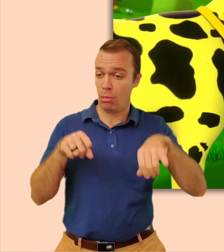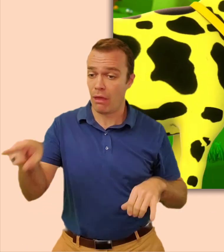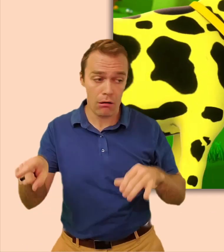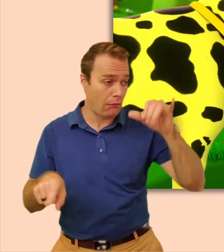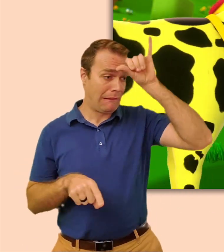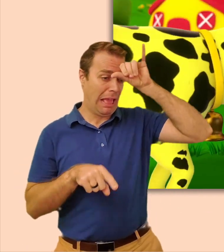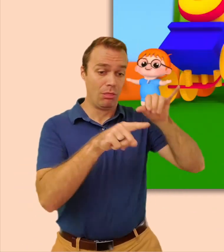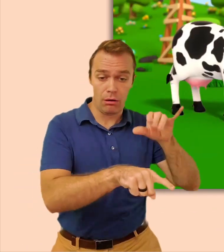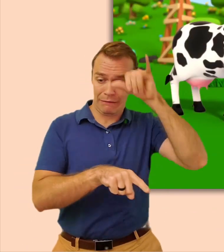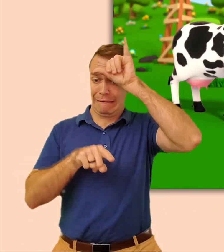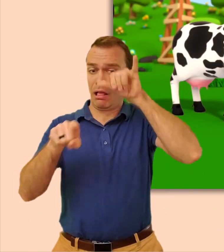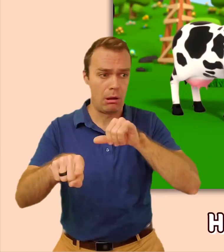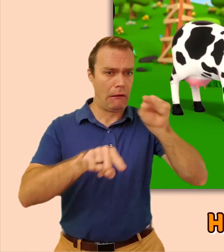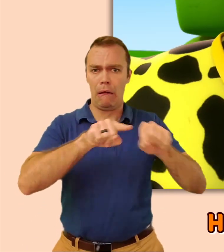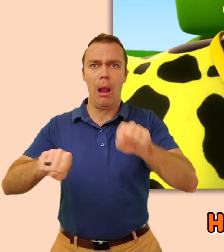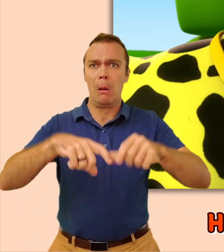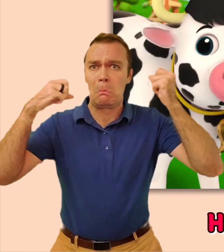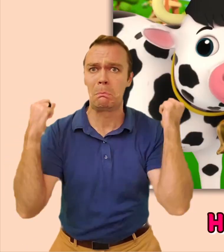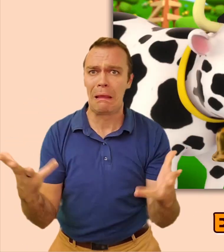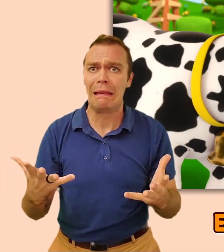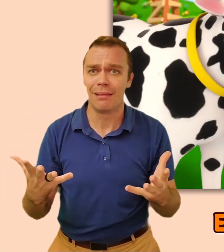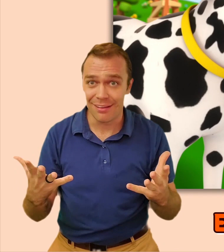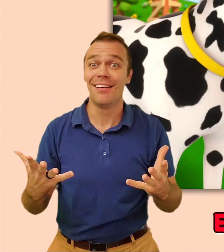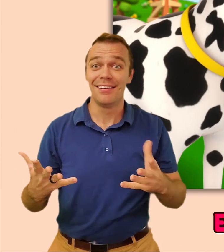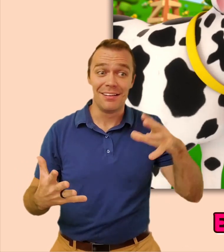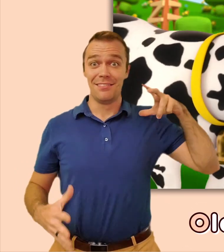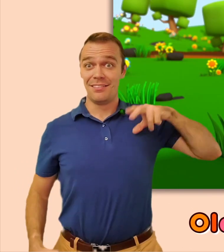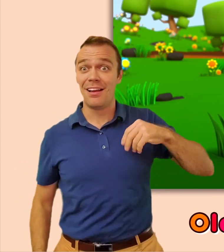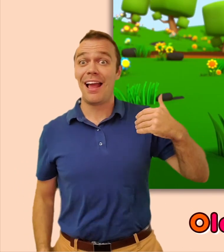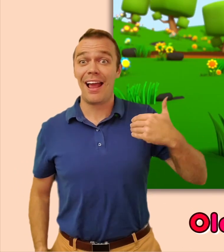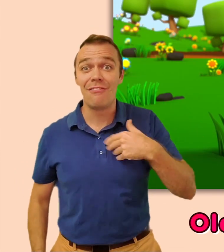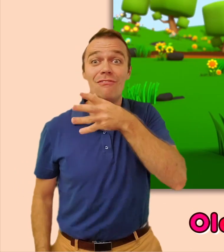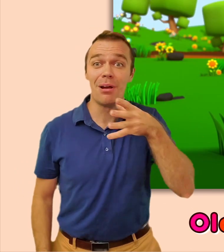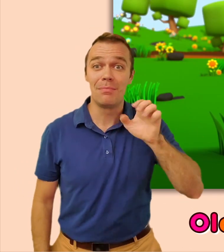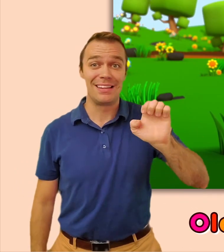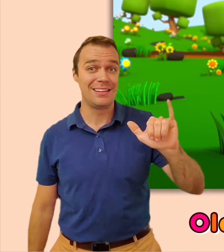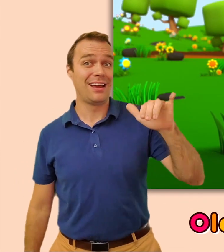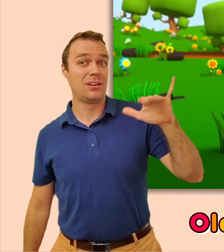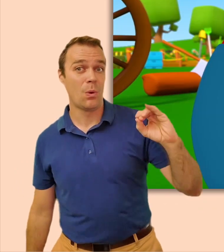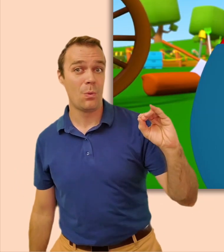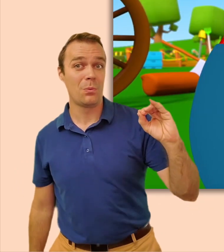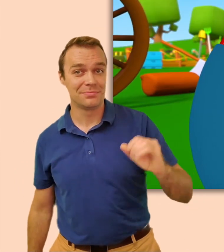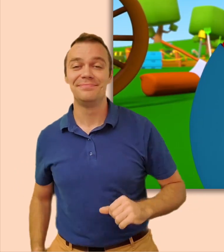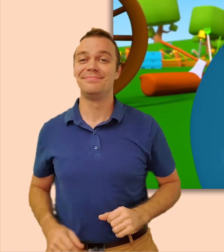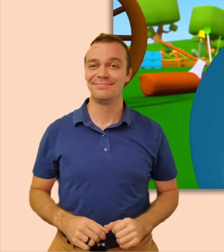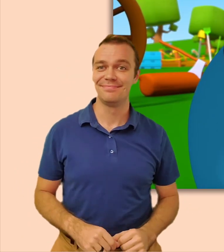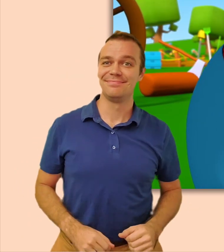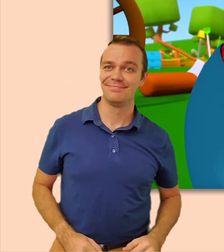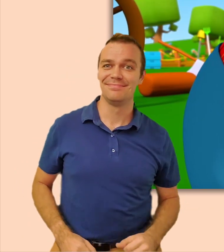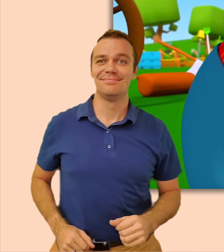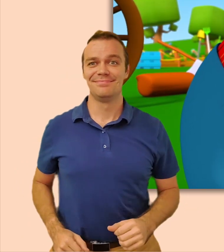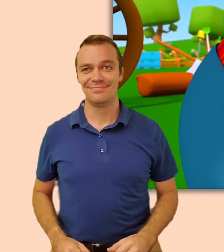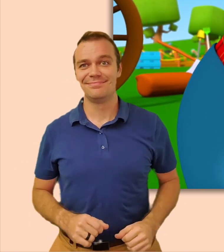With a moo-moo here, moo-moo there, here a moo, there a moo, everywhere a moo-moo. Old MacDonald had a farm,